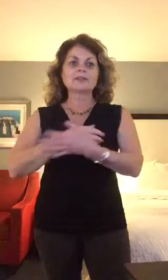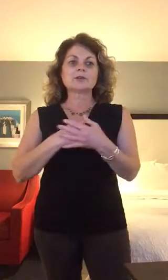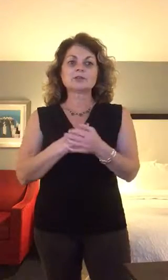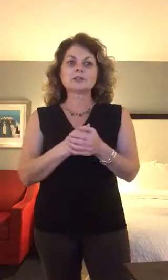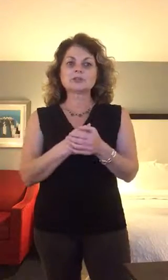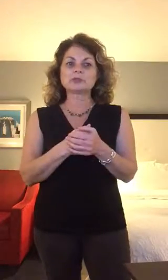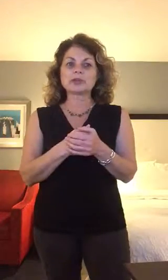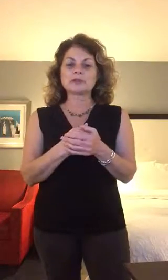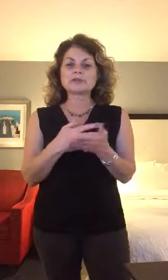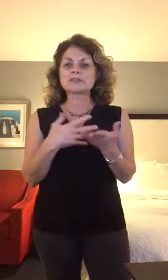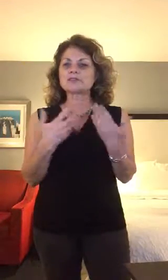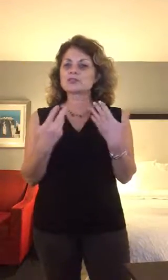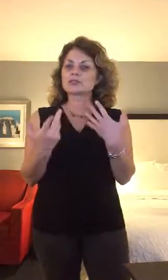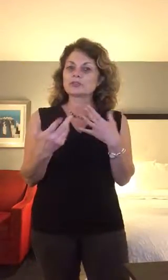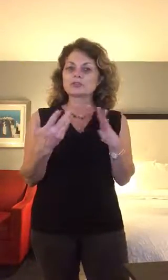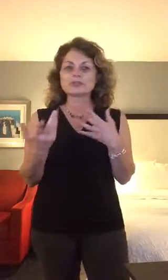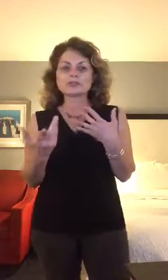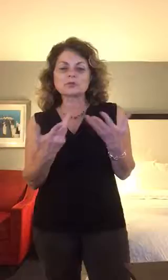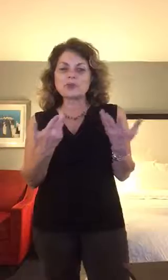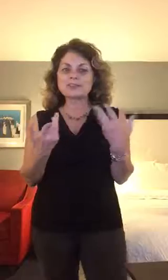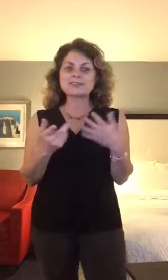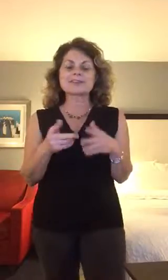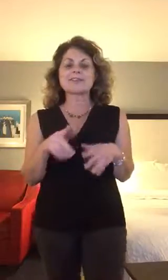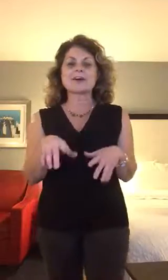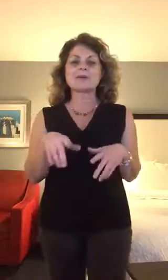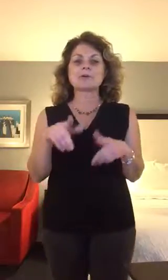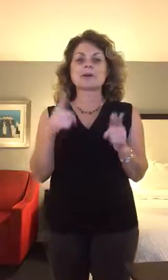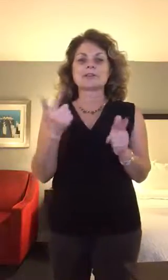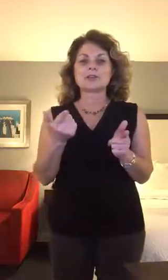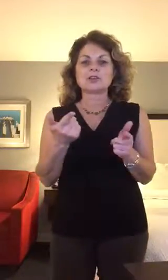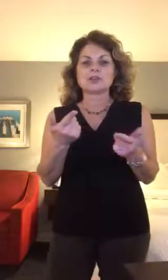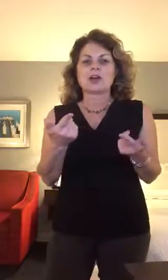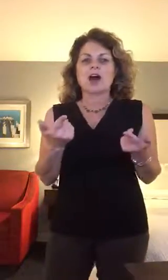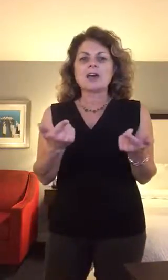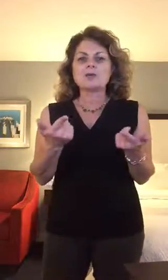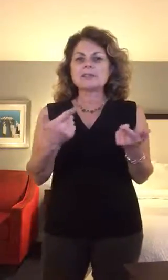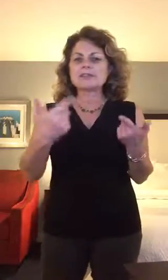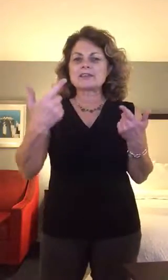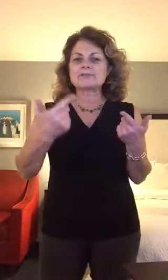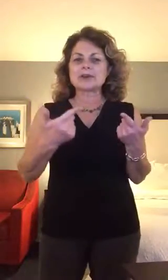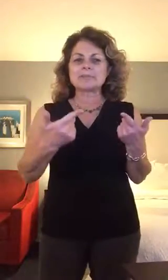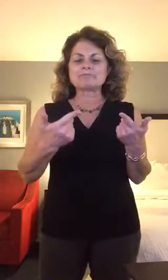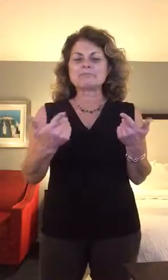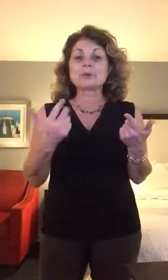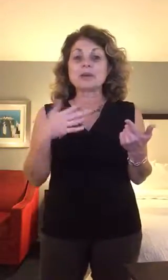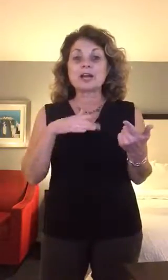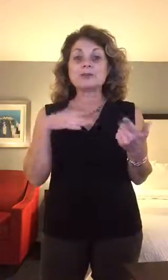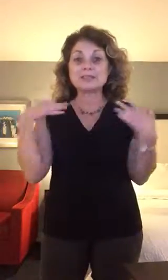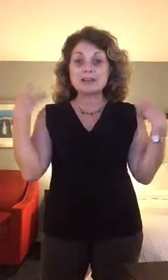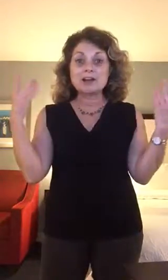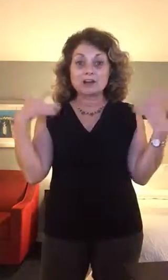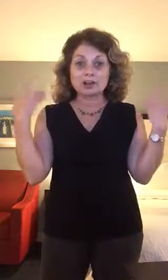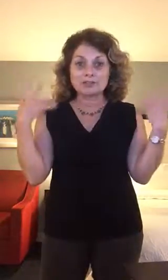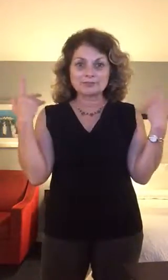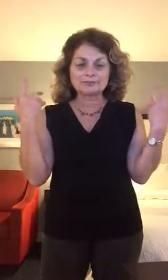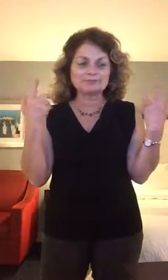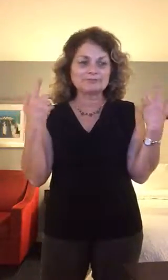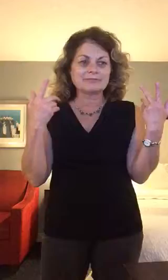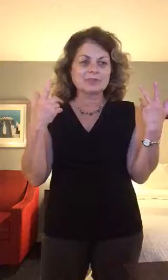Now we're going to do brother and sister. There are different ways to sign that, but I always think of when I was younger,